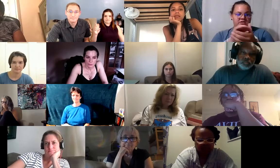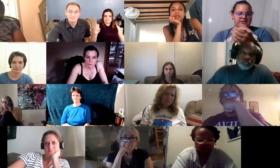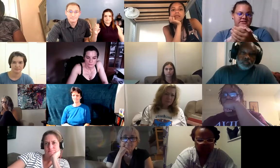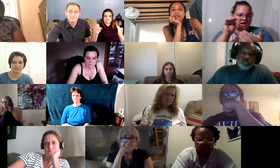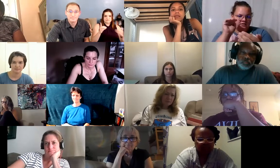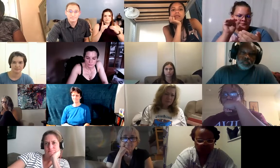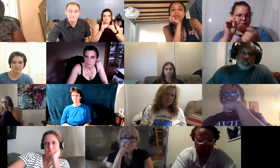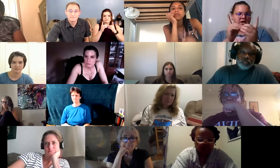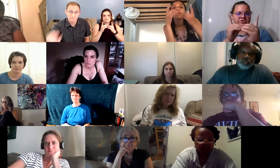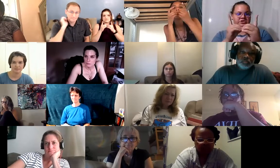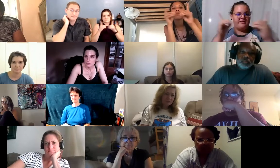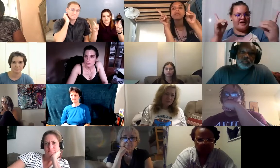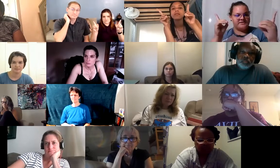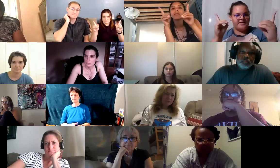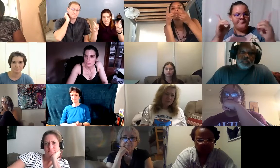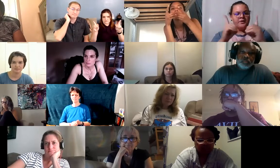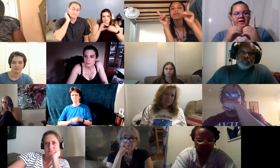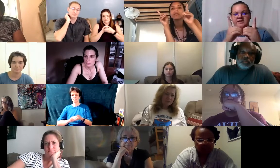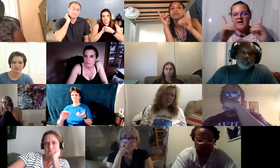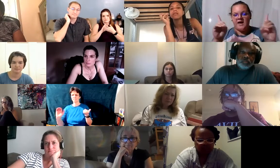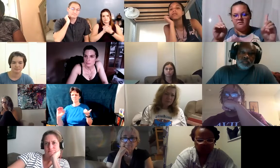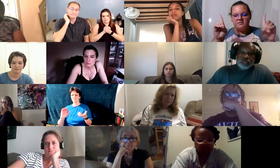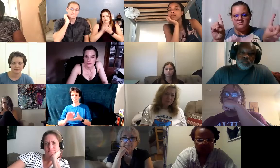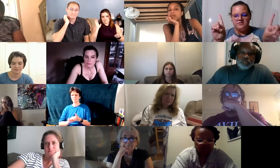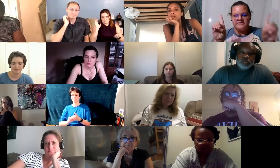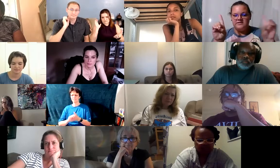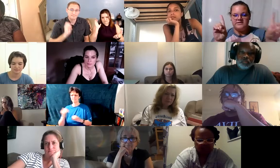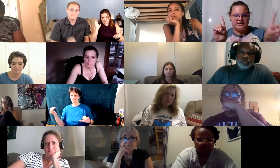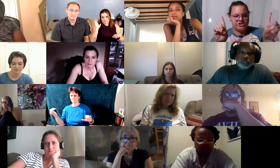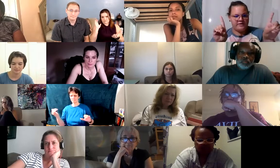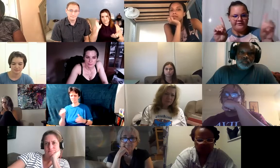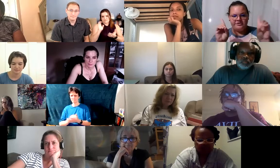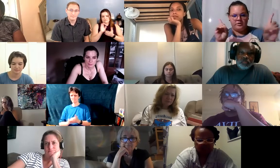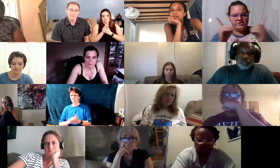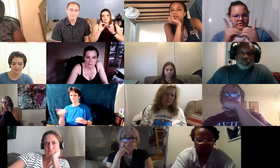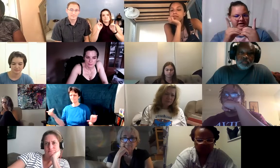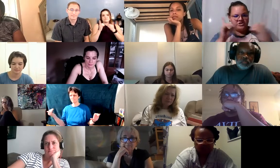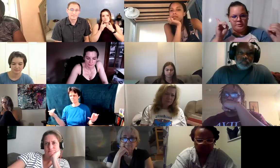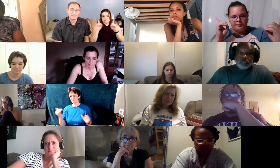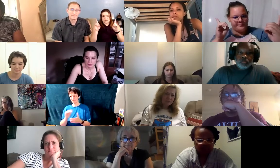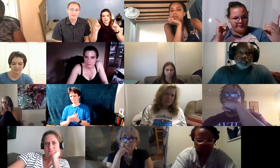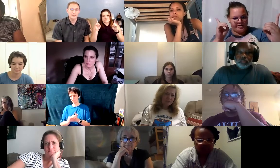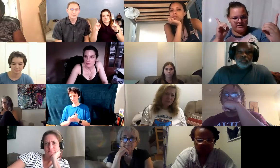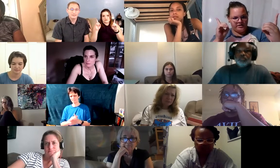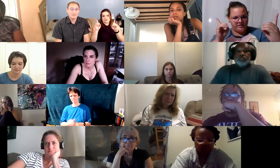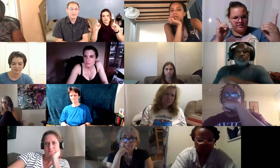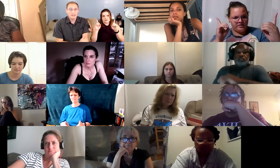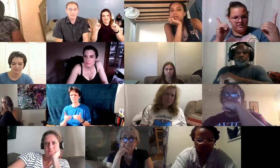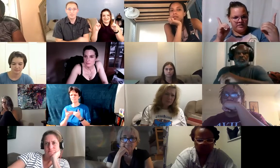I've seen this sign and I've also seen that sign. Mhm. Is that the D shape for divorce or is that two people